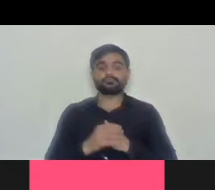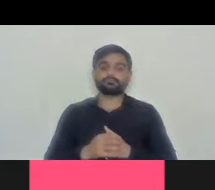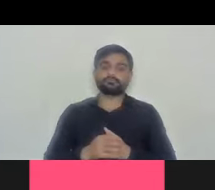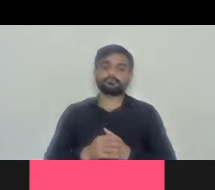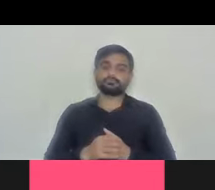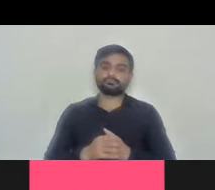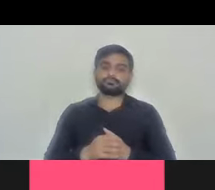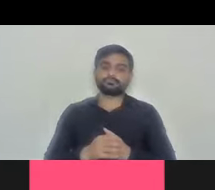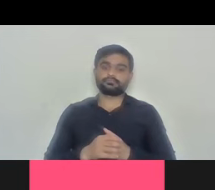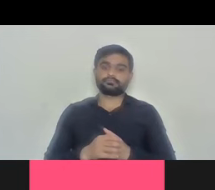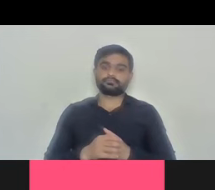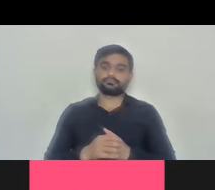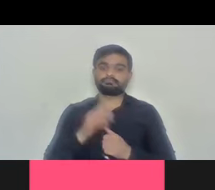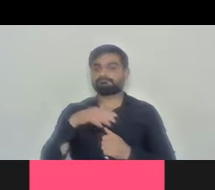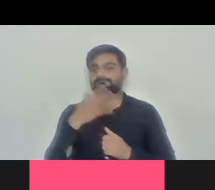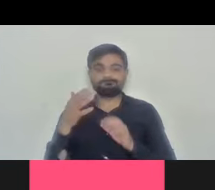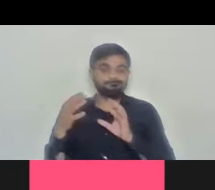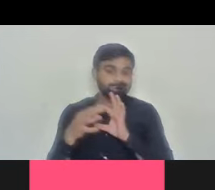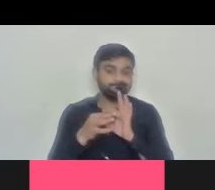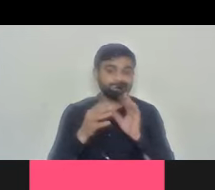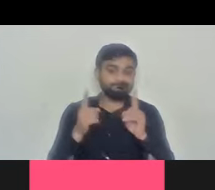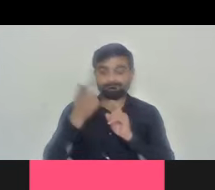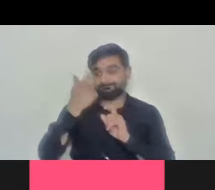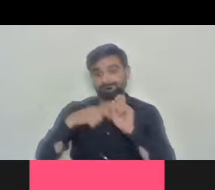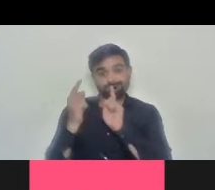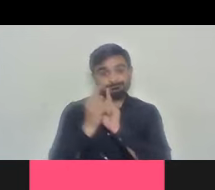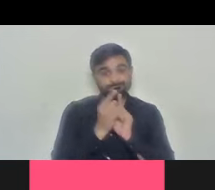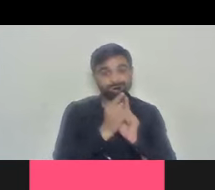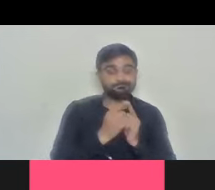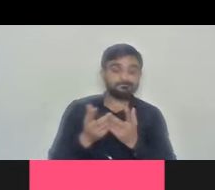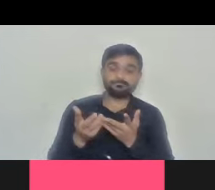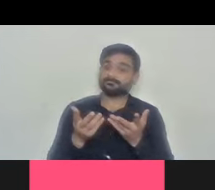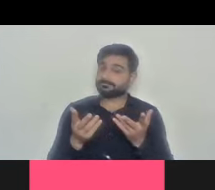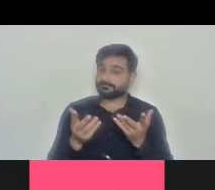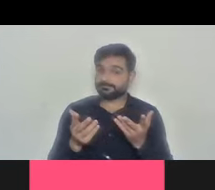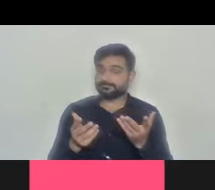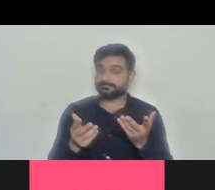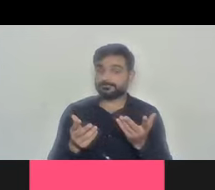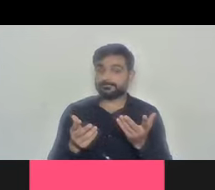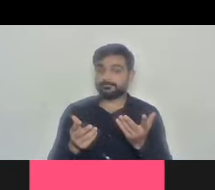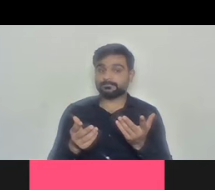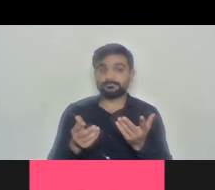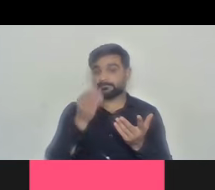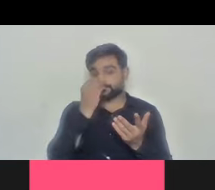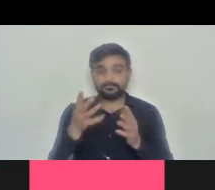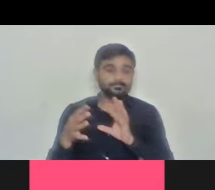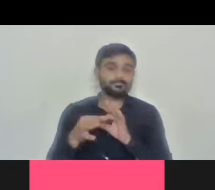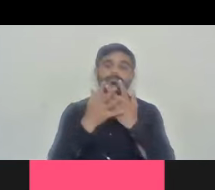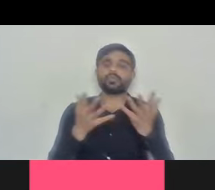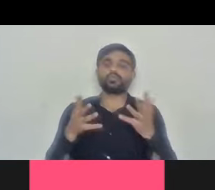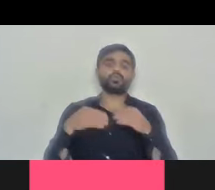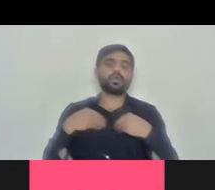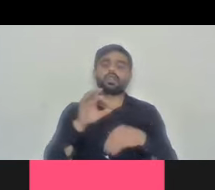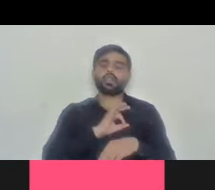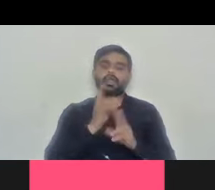and even without context, as individuals also, uh, we lean towards certain things and we do not like